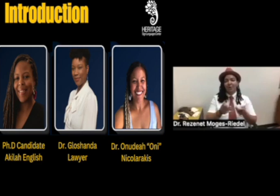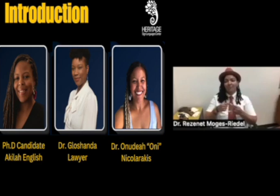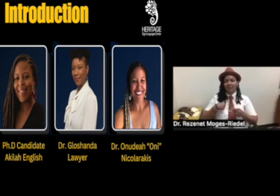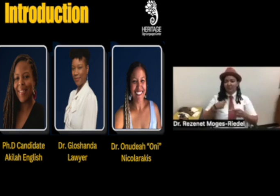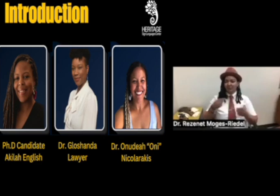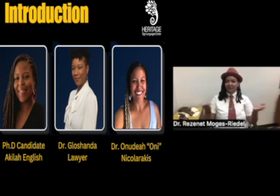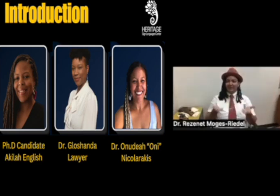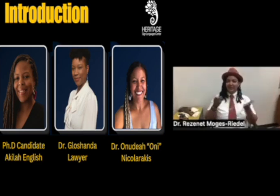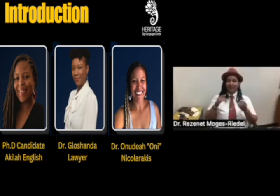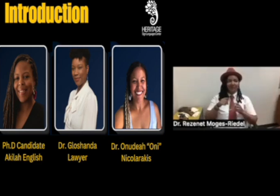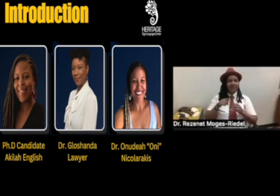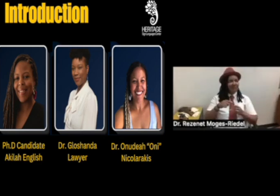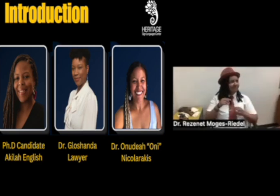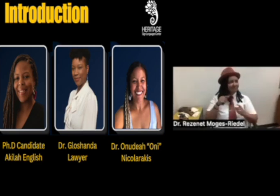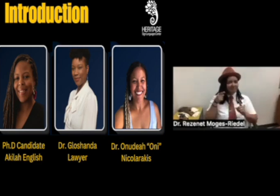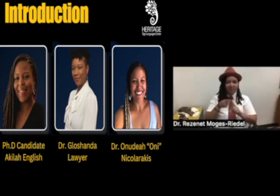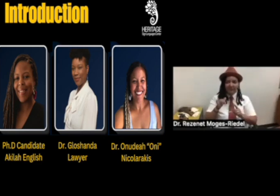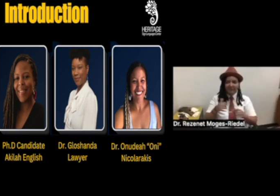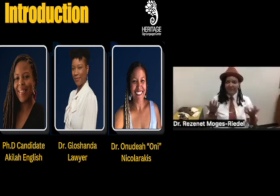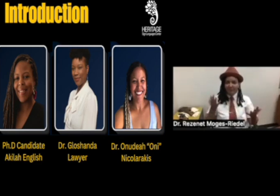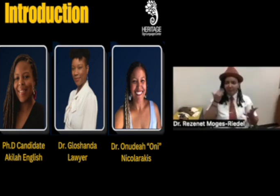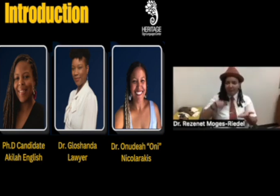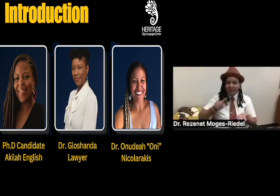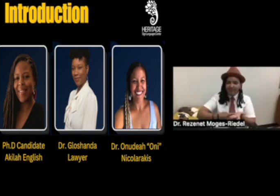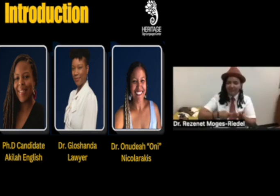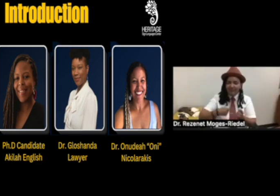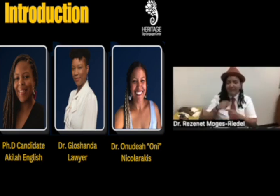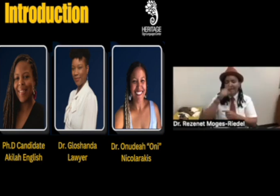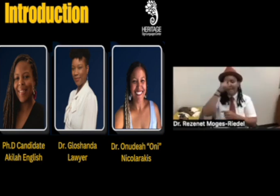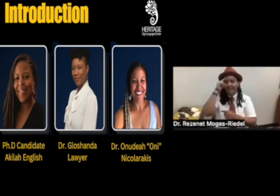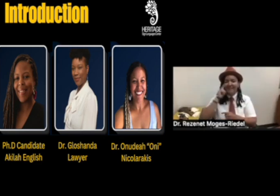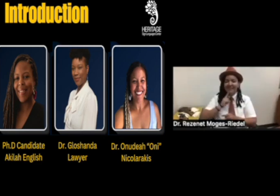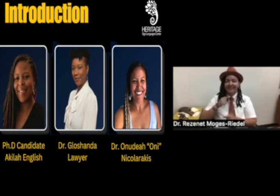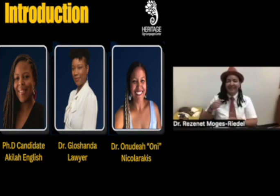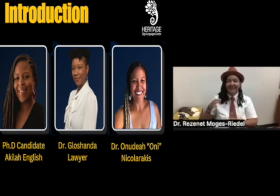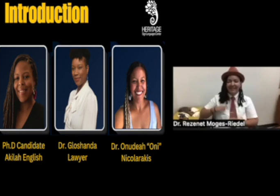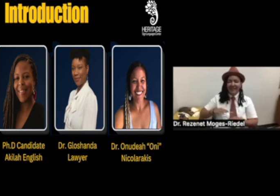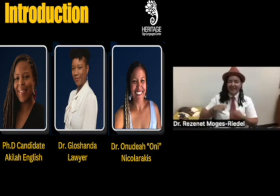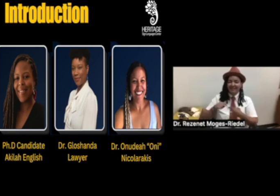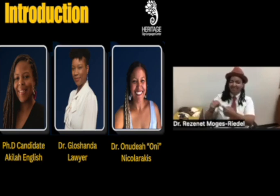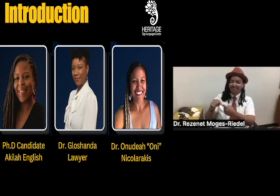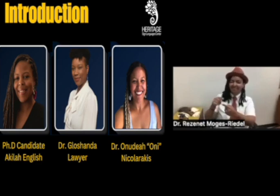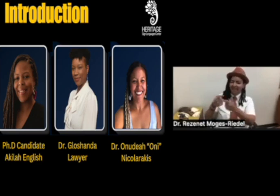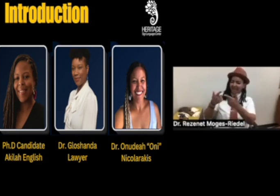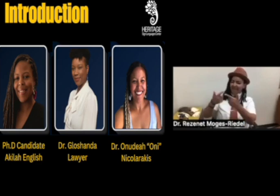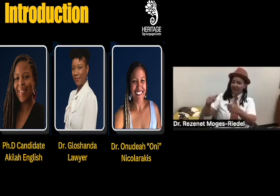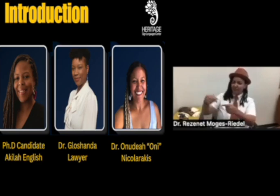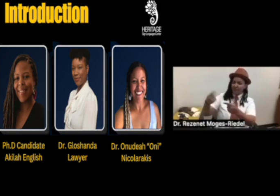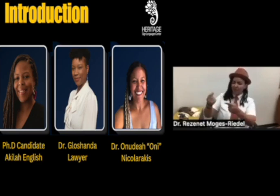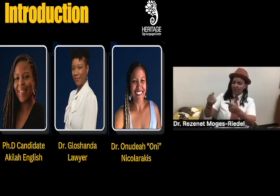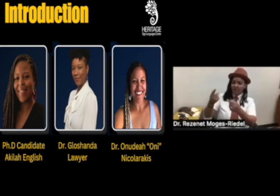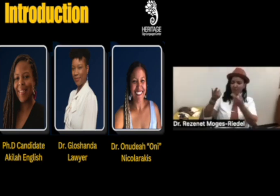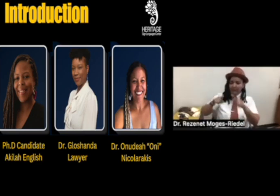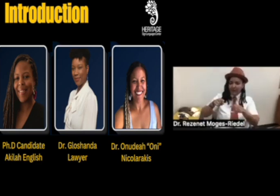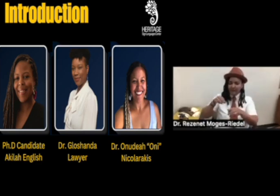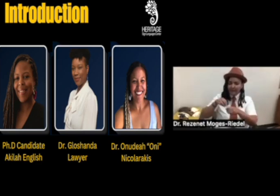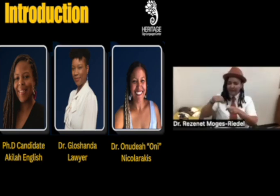languages intersect. And that brought me to where I am here today, and why I am looking forward to having this discussion about Black Death